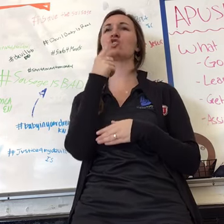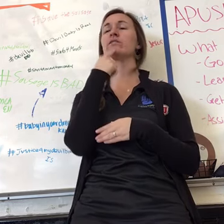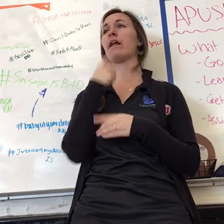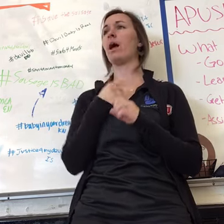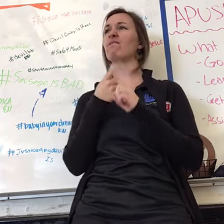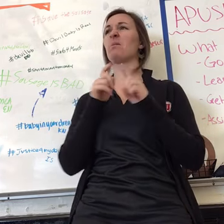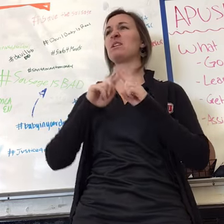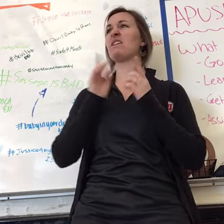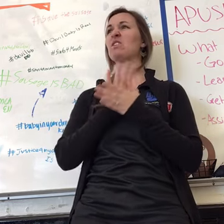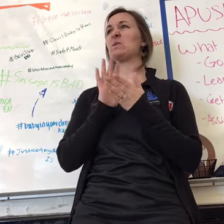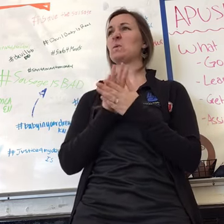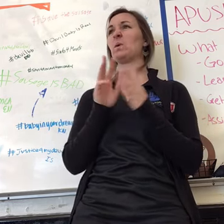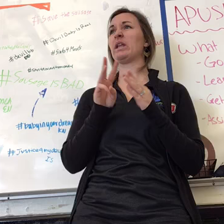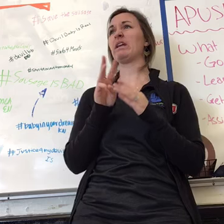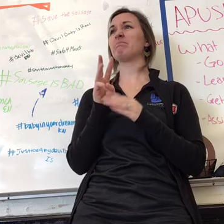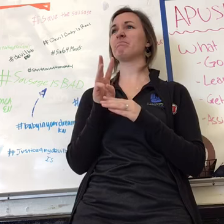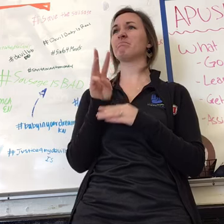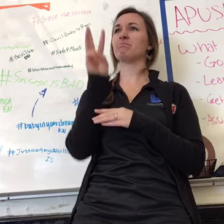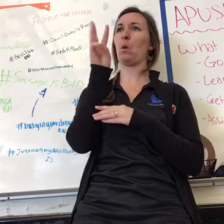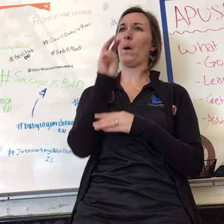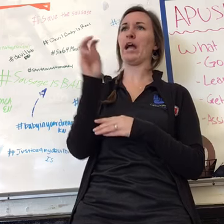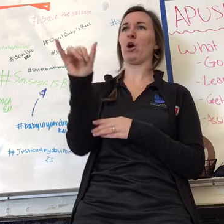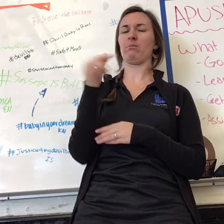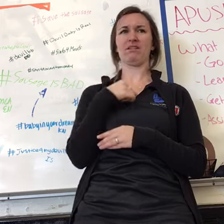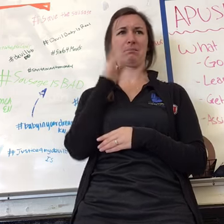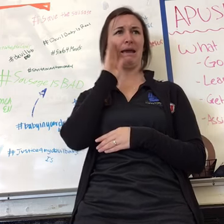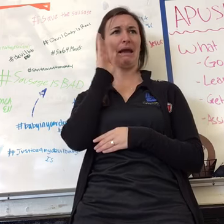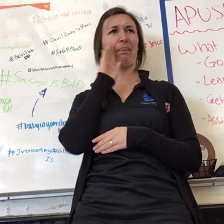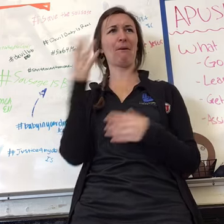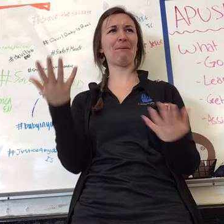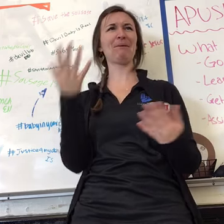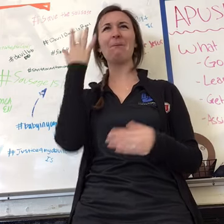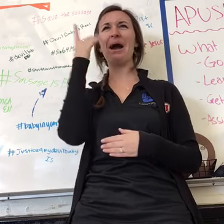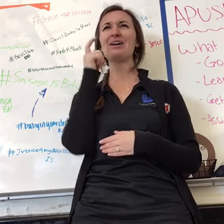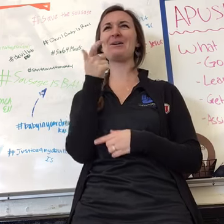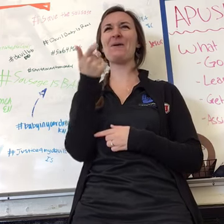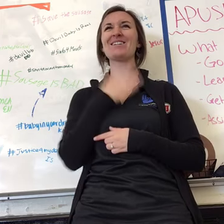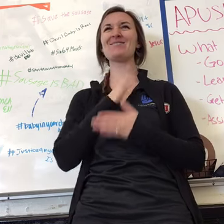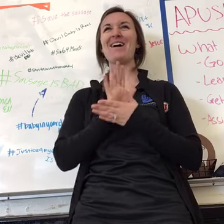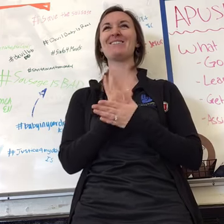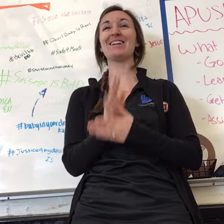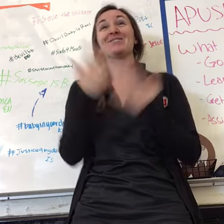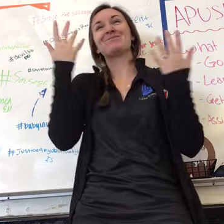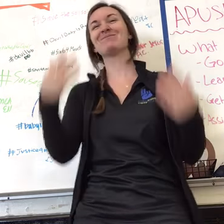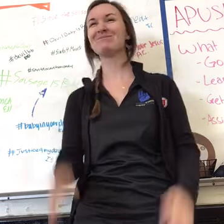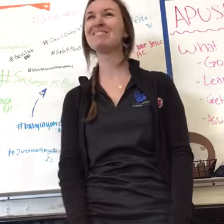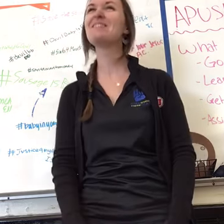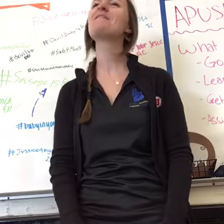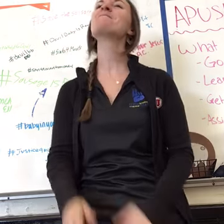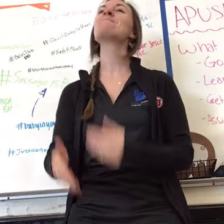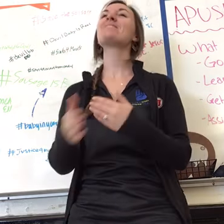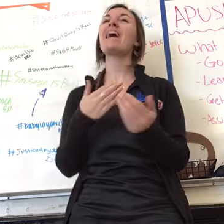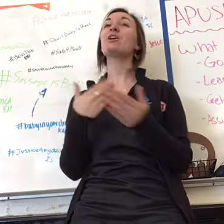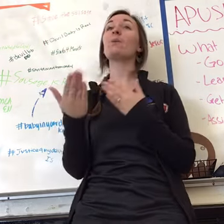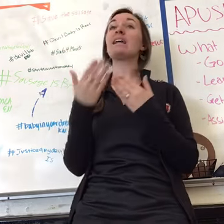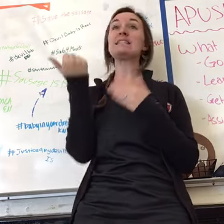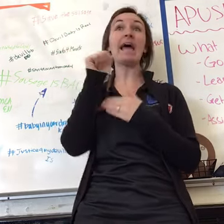in like Wyoming. I'm like, hello. Welcome to the YouTube channel. Okay, so any questions about War of 1812 before I did? Yeah, it